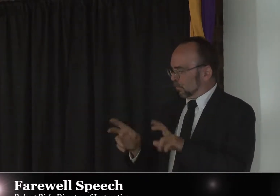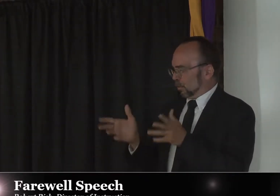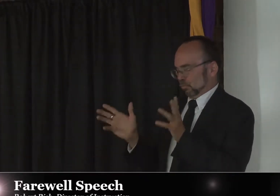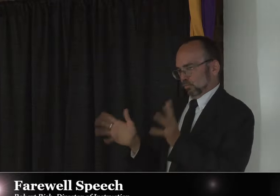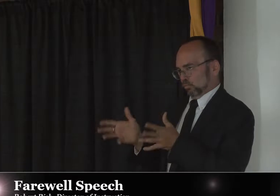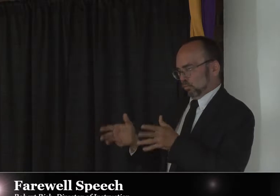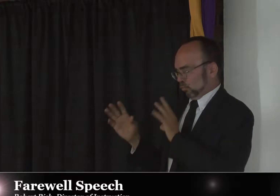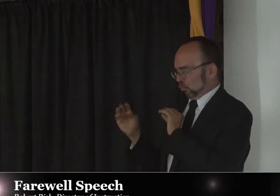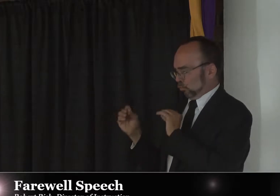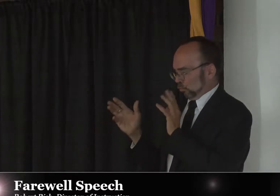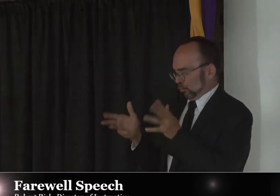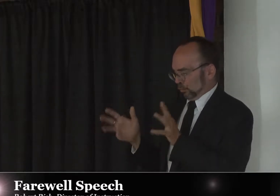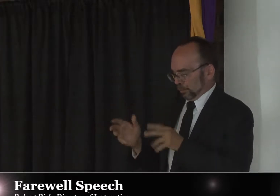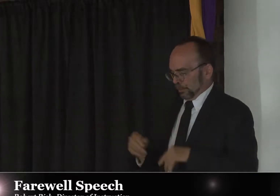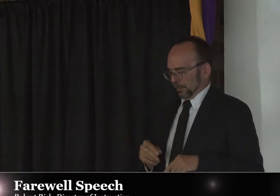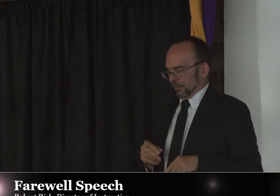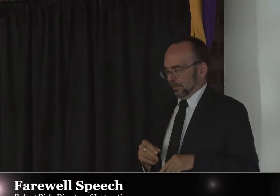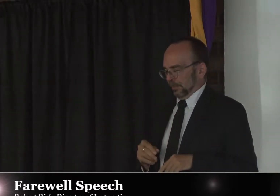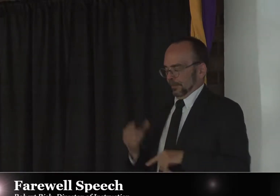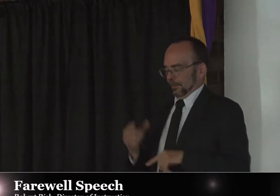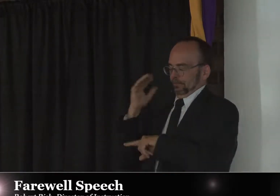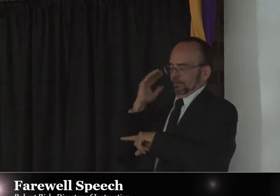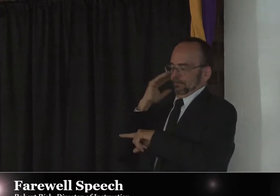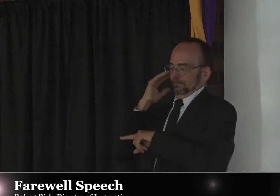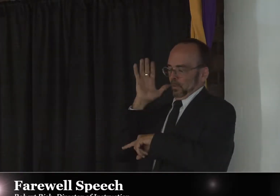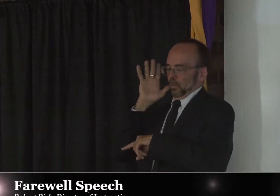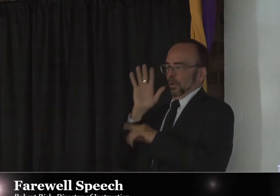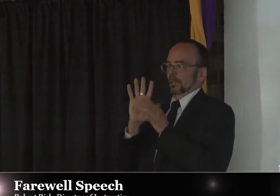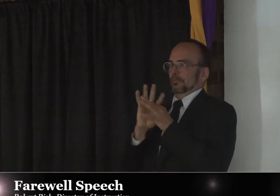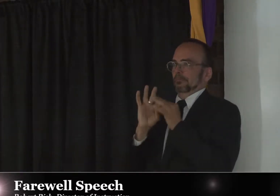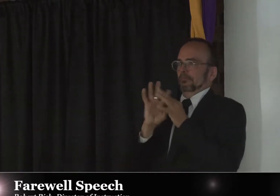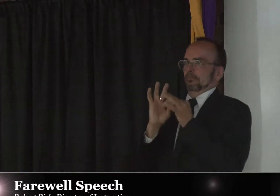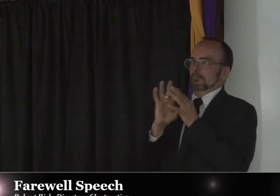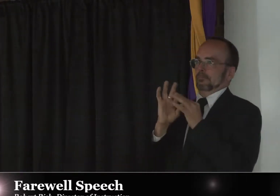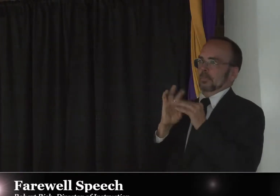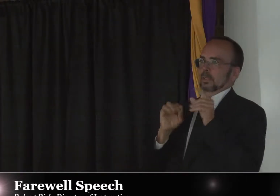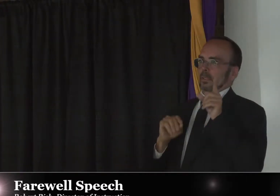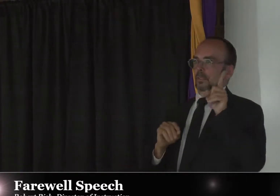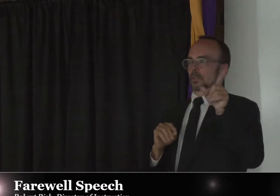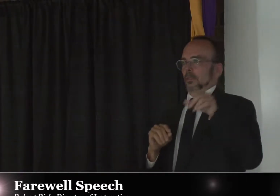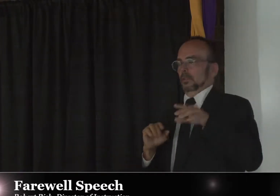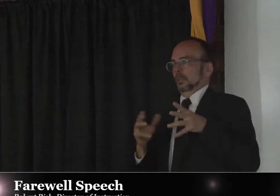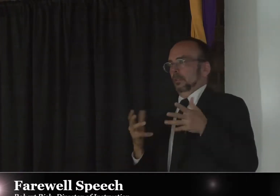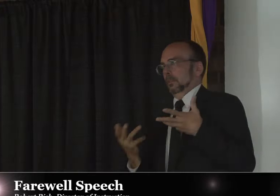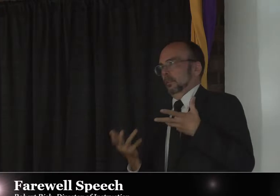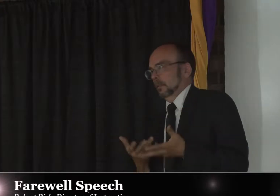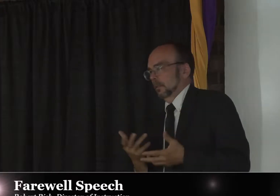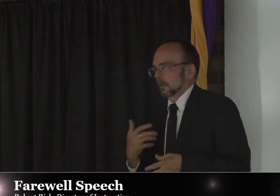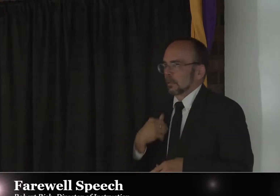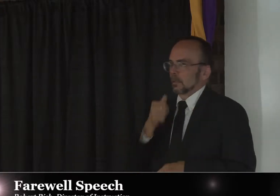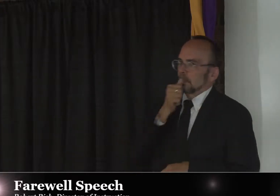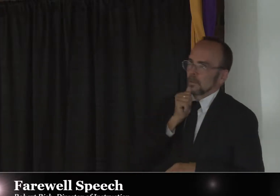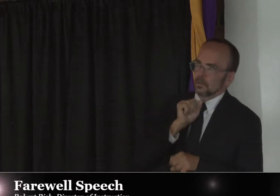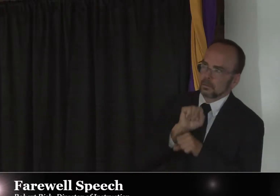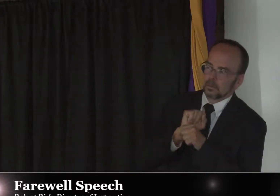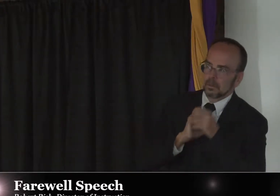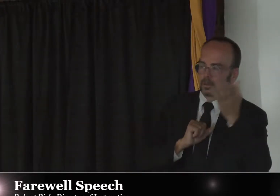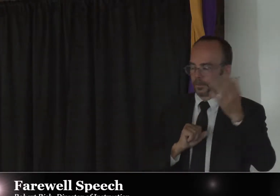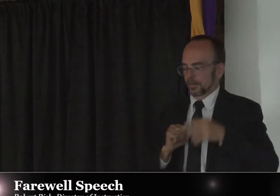plate of food, and I was sitting close by, and I knew it was coming. I knew she was going to tell me she was